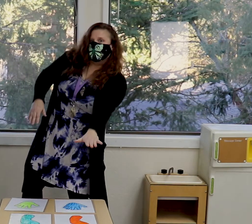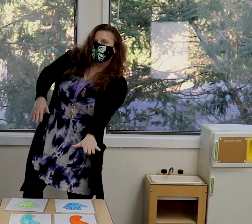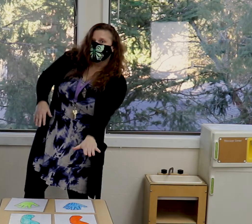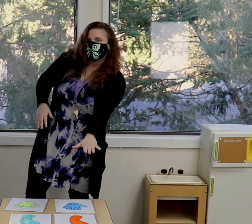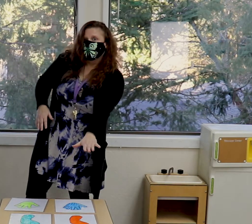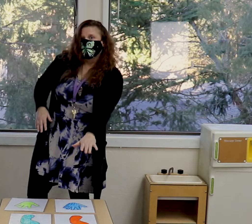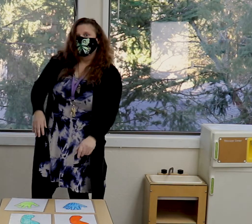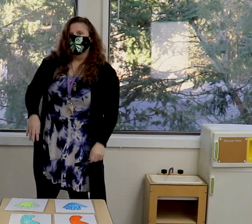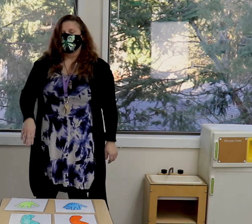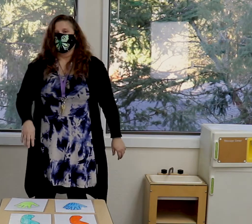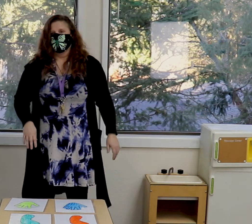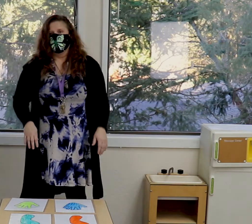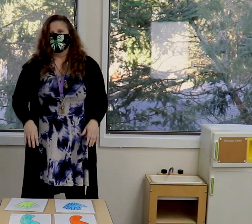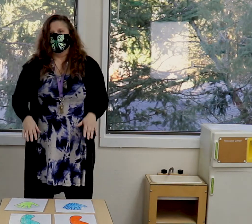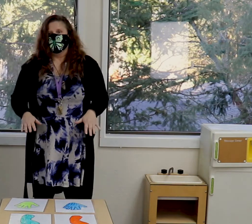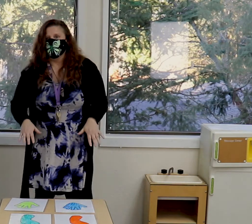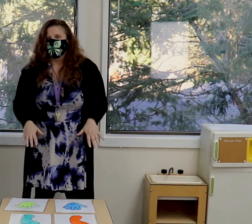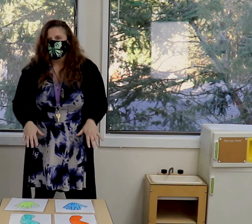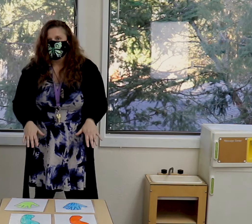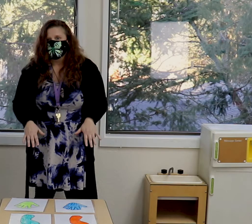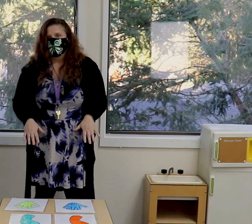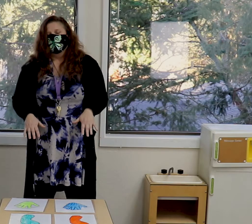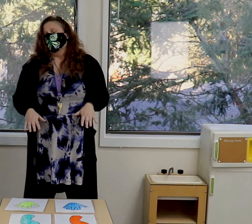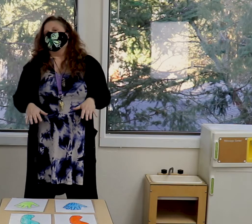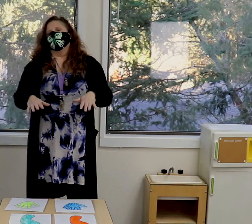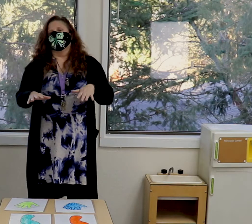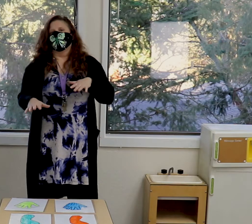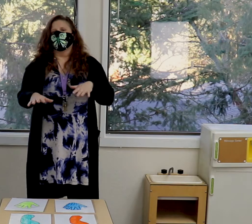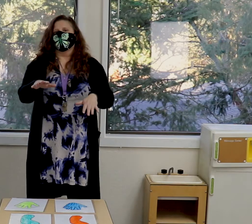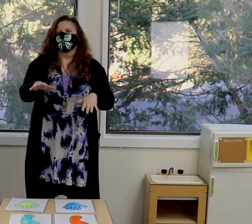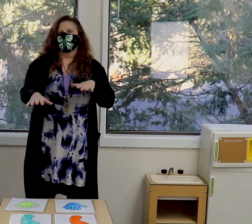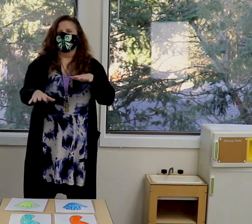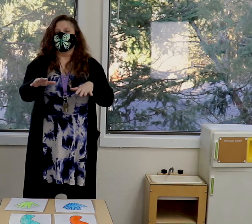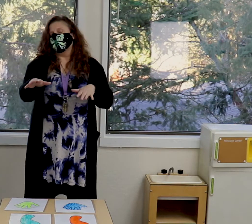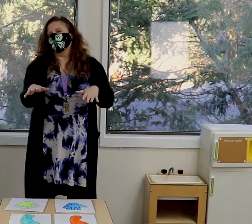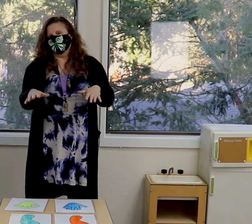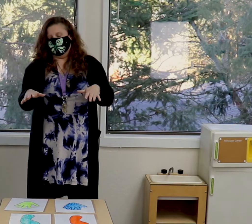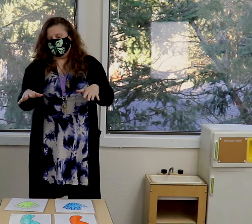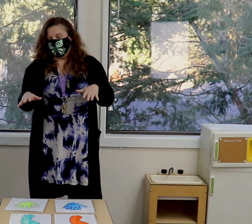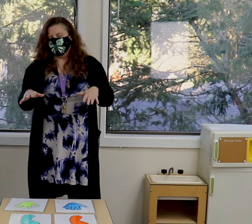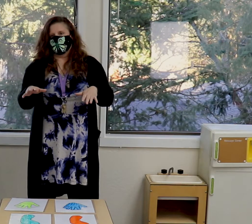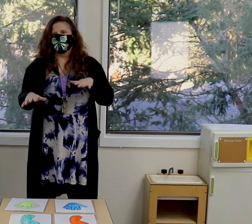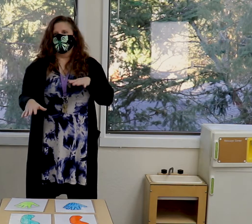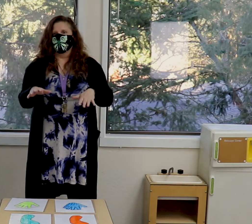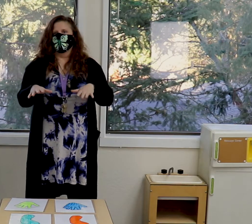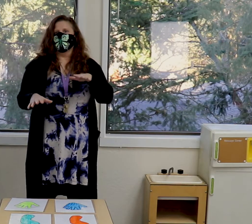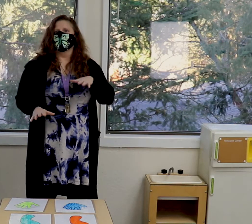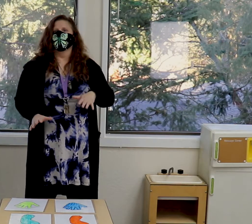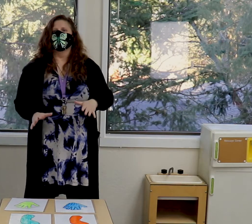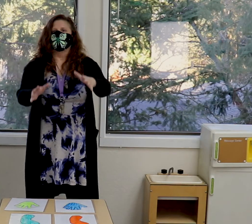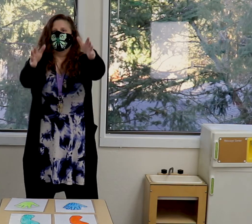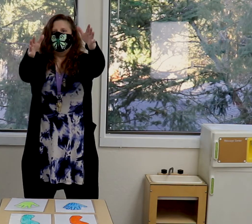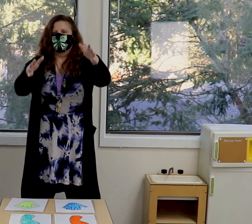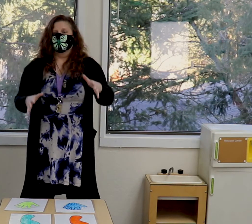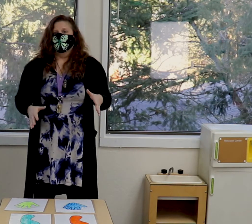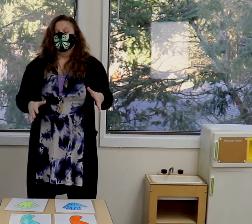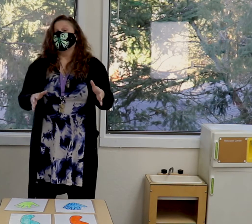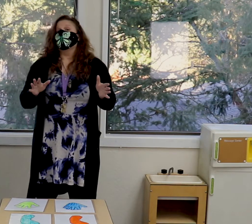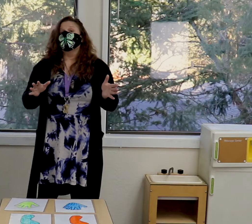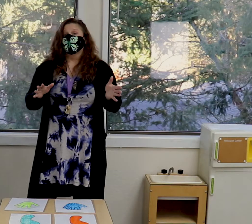hand, or it might say 2 feet, and you go through, it's kind of like hopscotch too, and you go through a line. The kids love